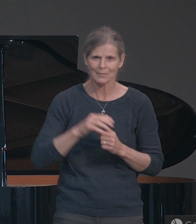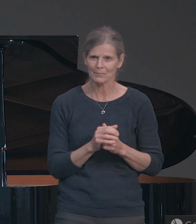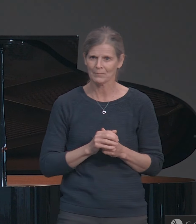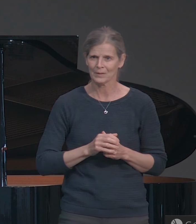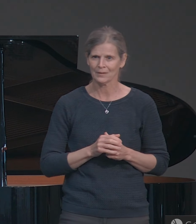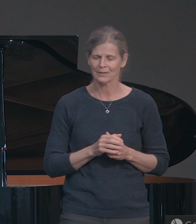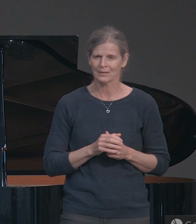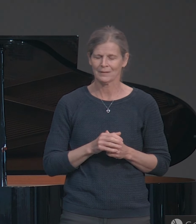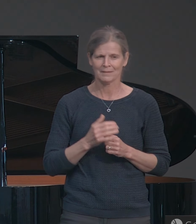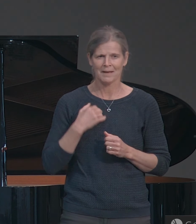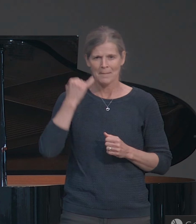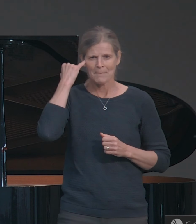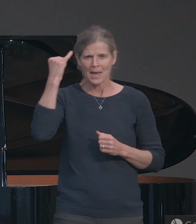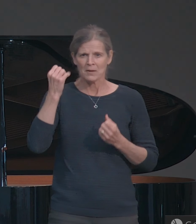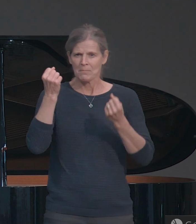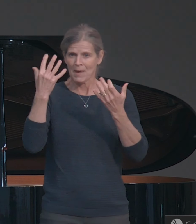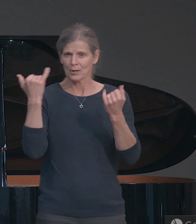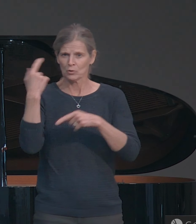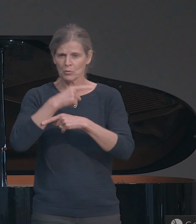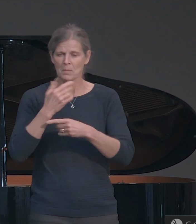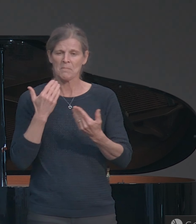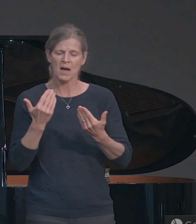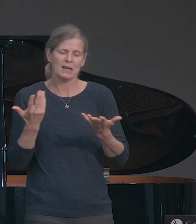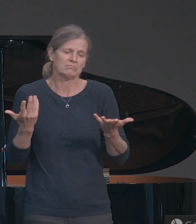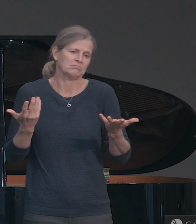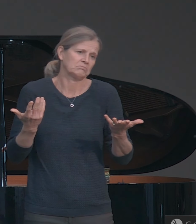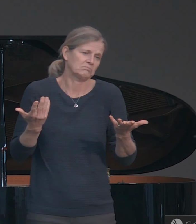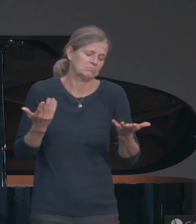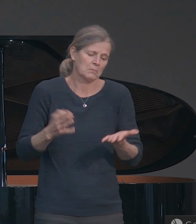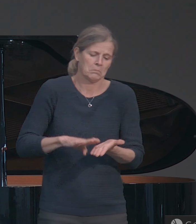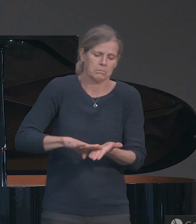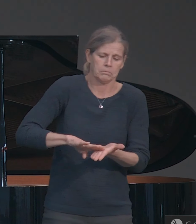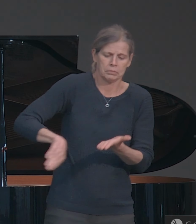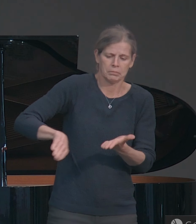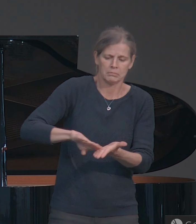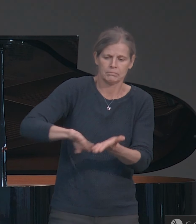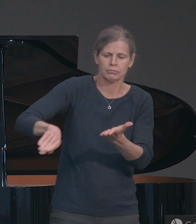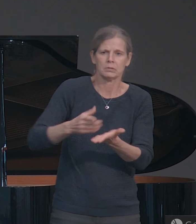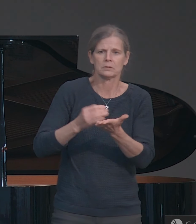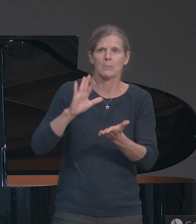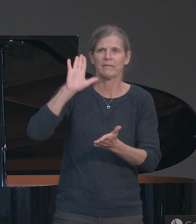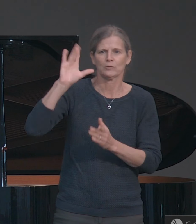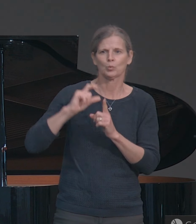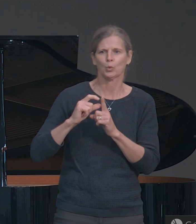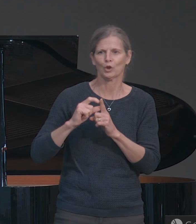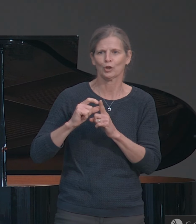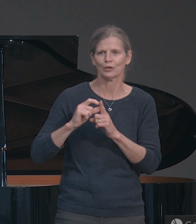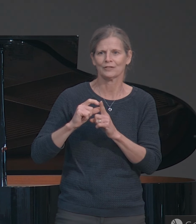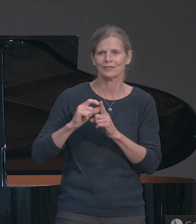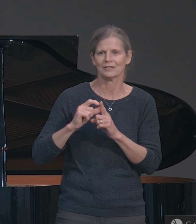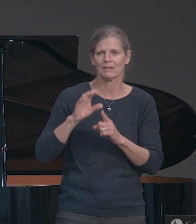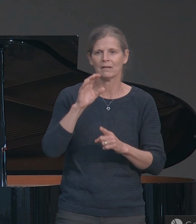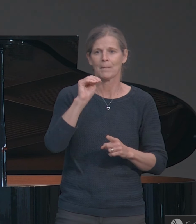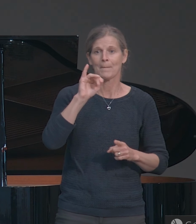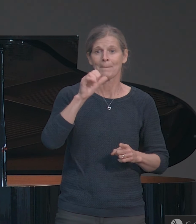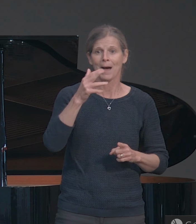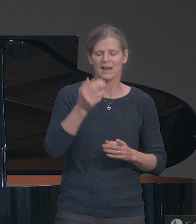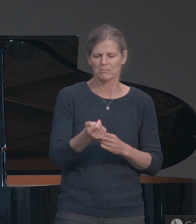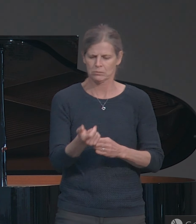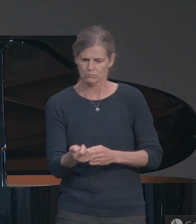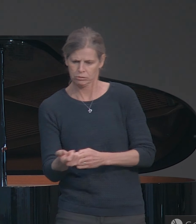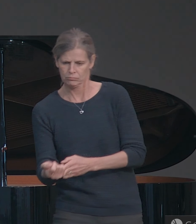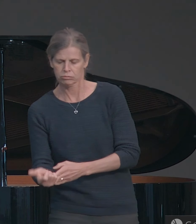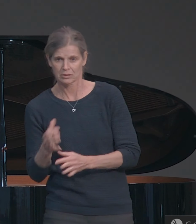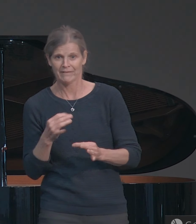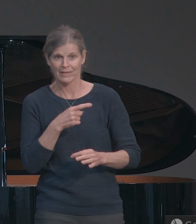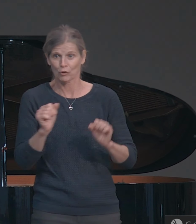I suppose many today might scrub some of God's words from Micah out of the Bible if